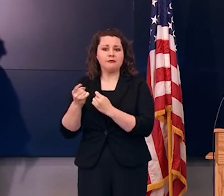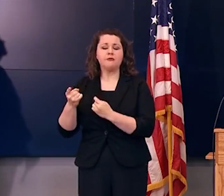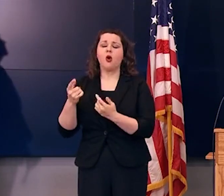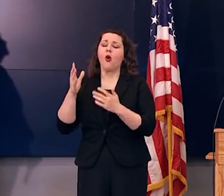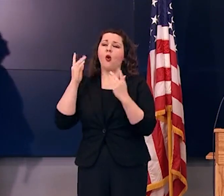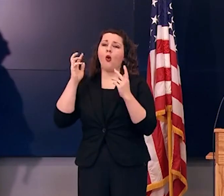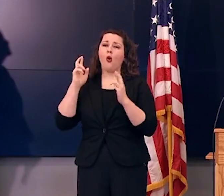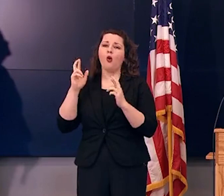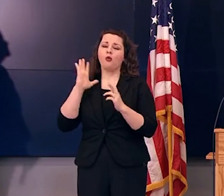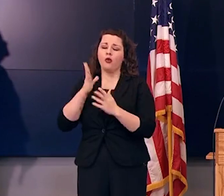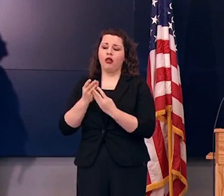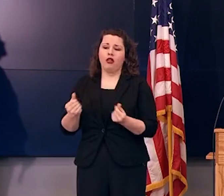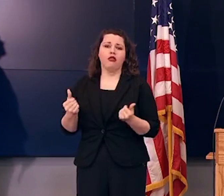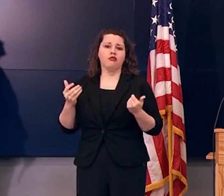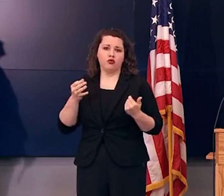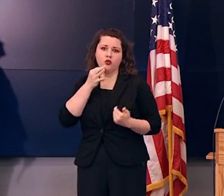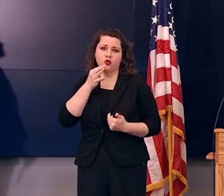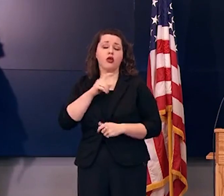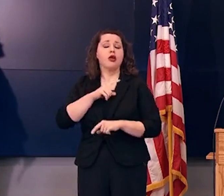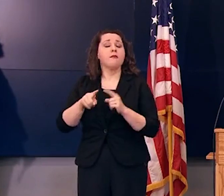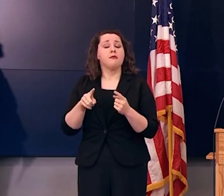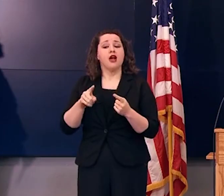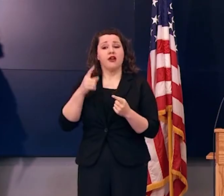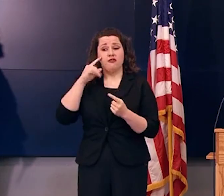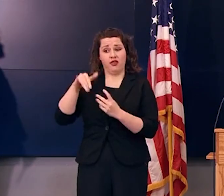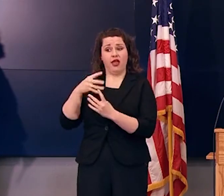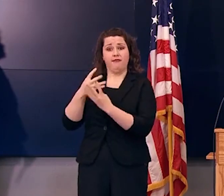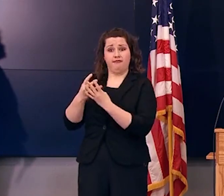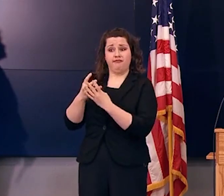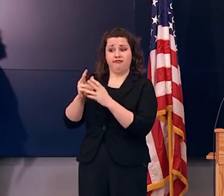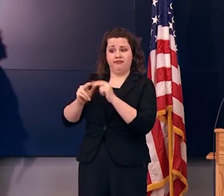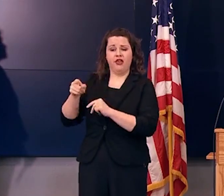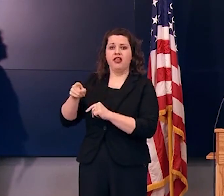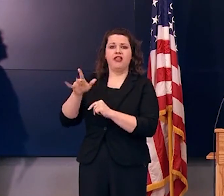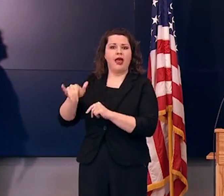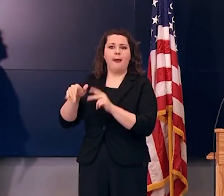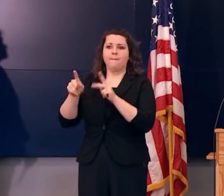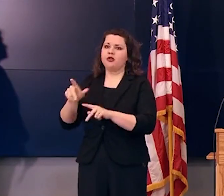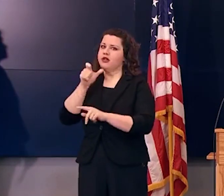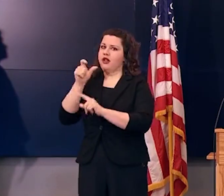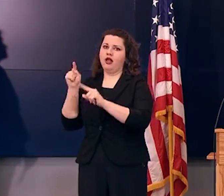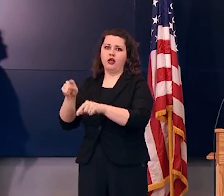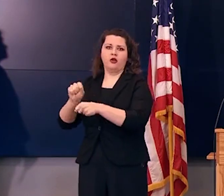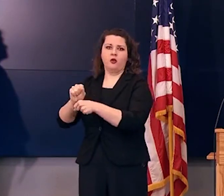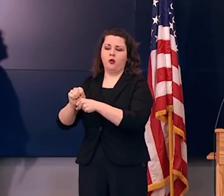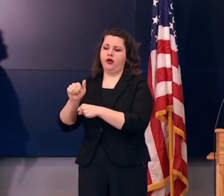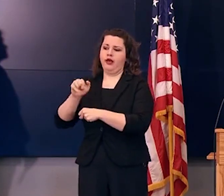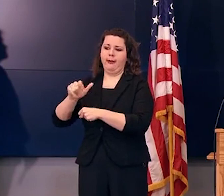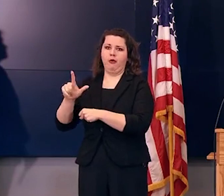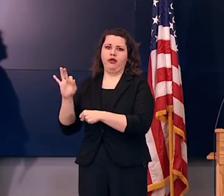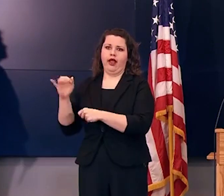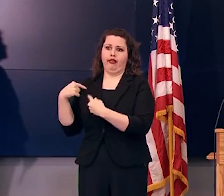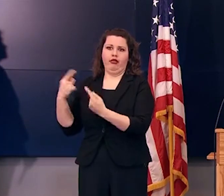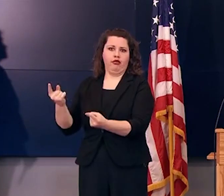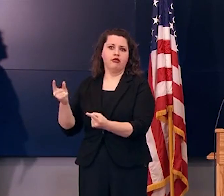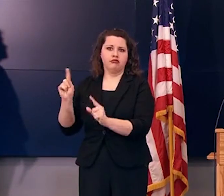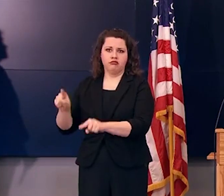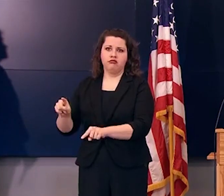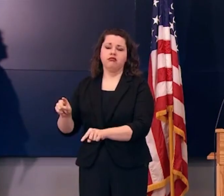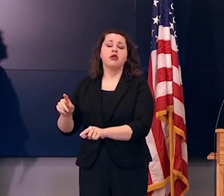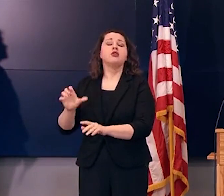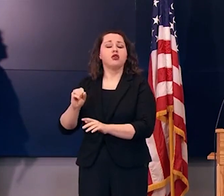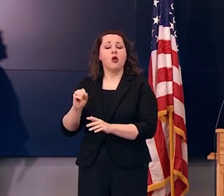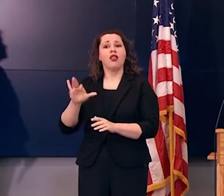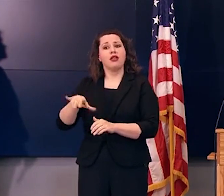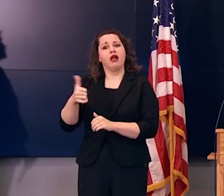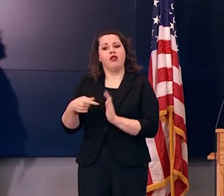recover soon. But the good news for the facility is that this team member has not been to work since April 9th. Yet this is another example